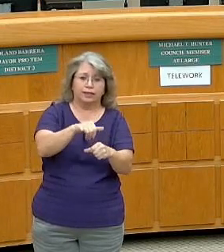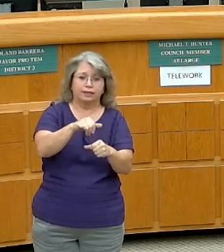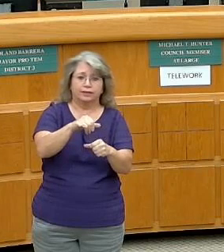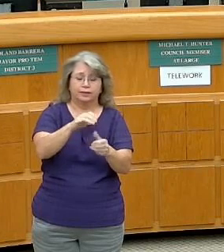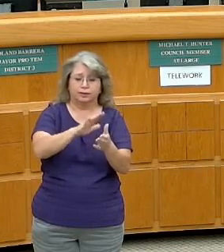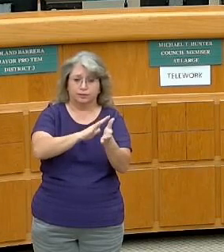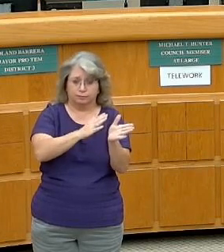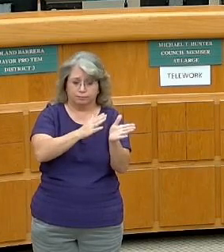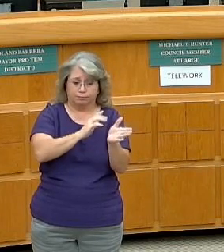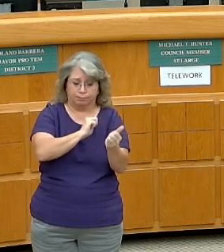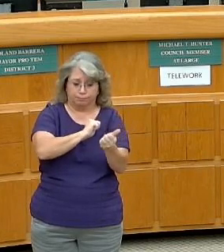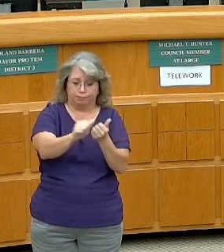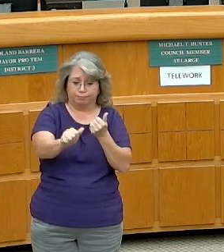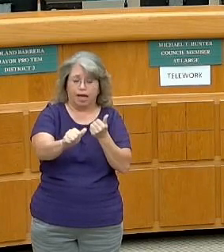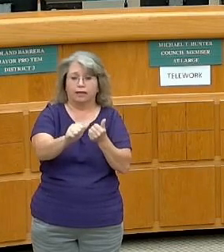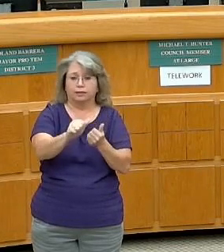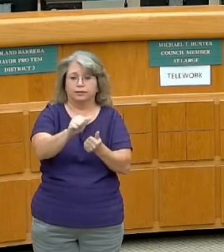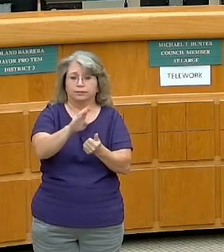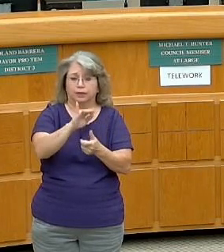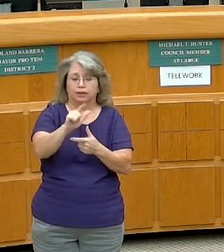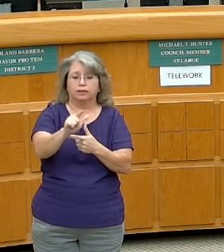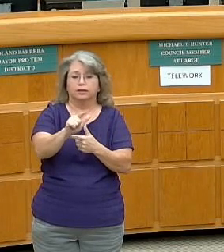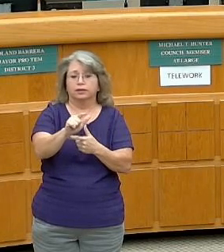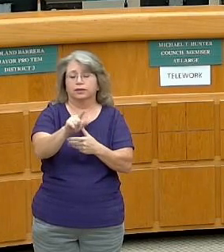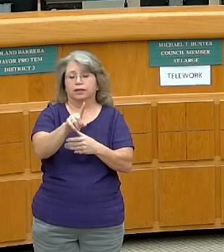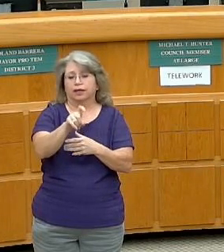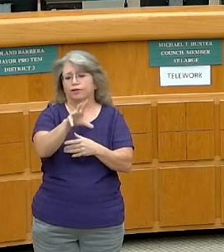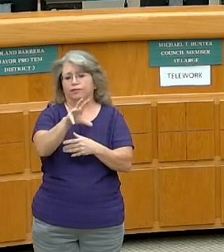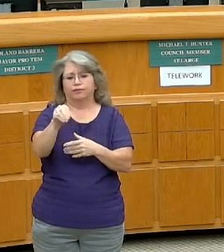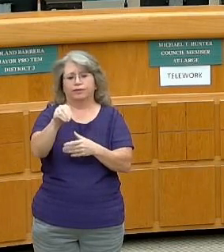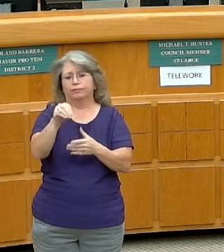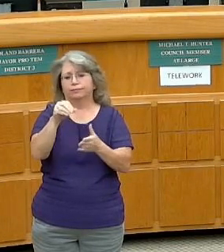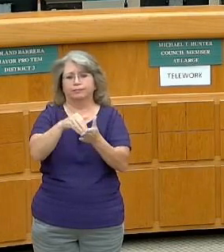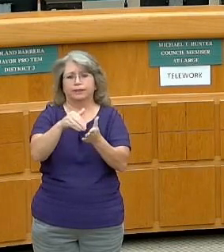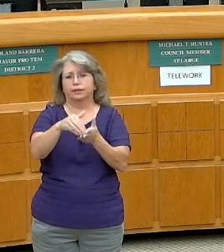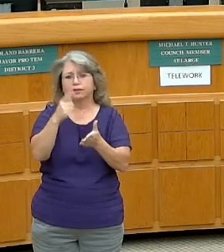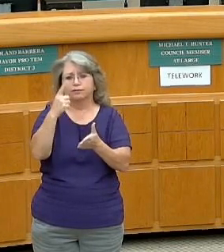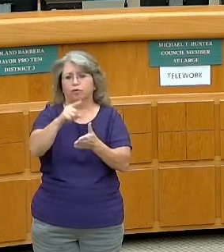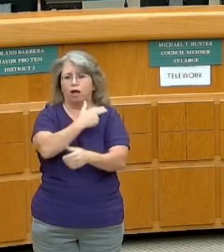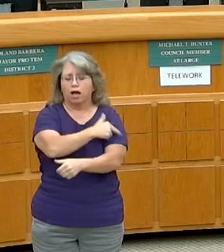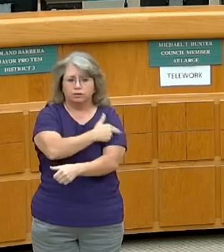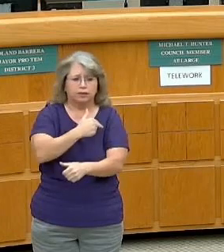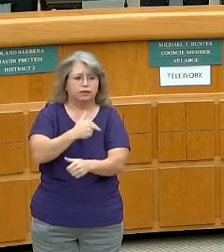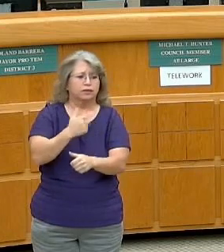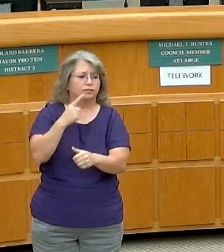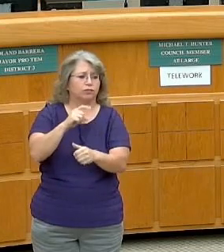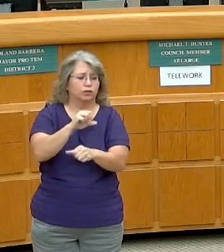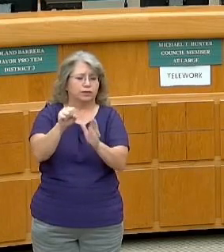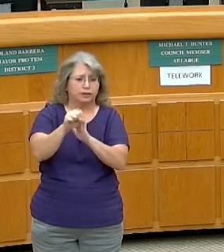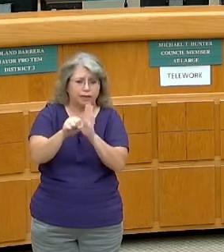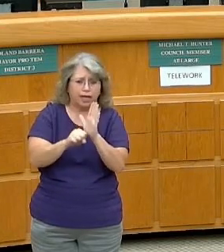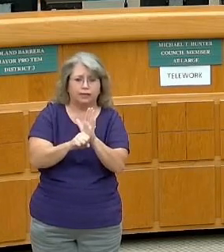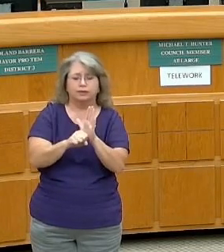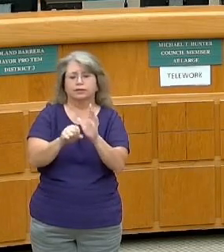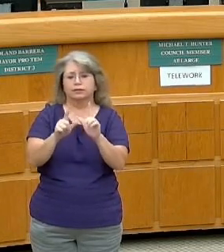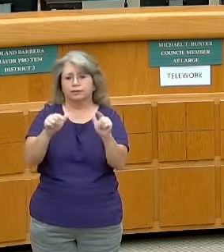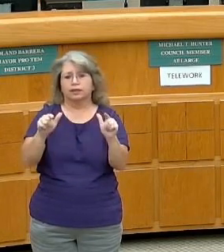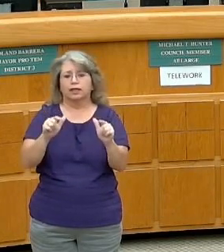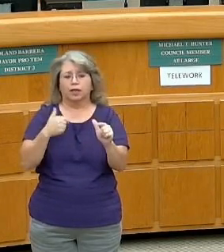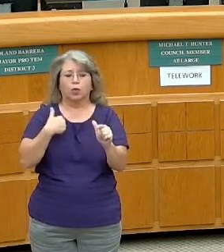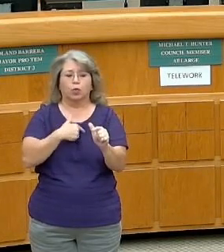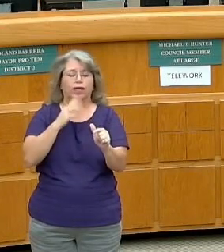$150 billion for state and local governments, and we'll be doing our part to make sure that our case is made for